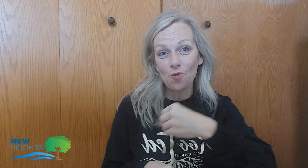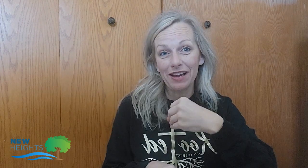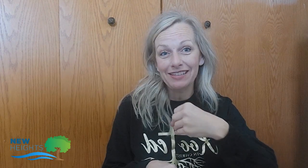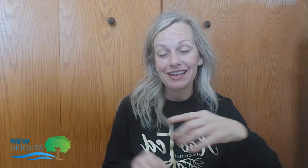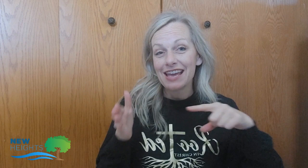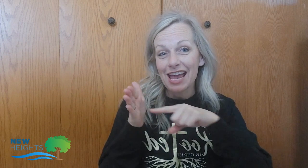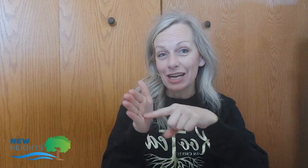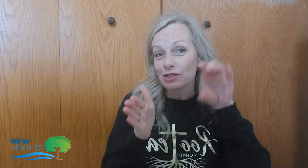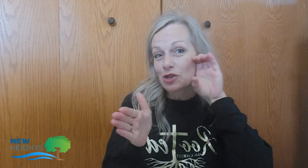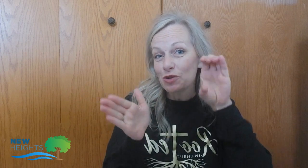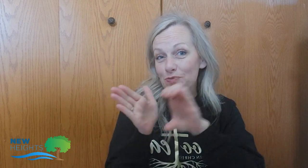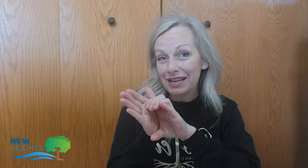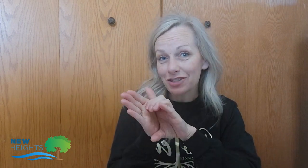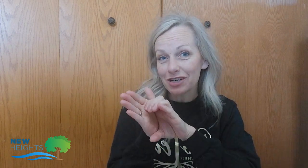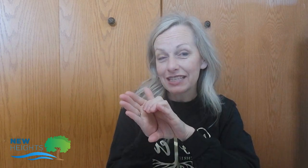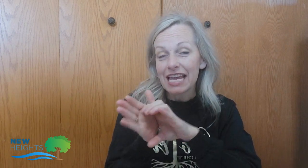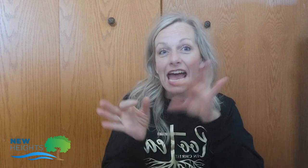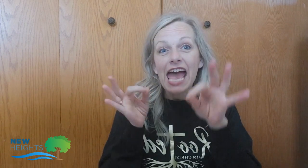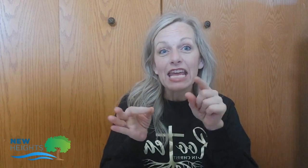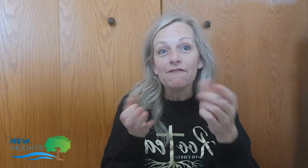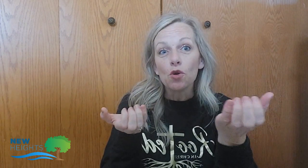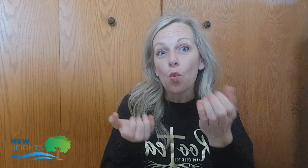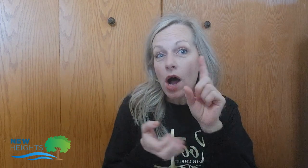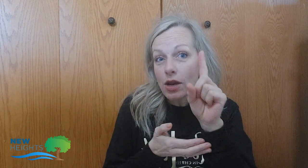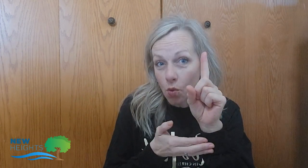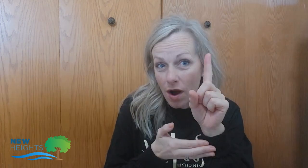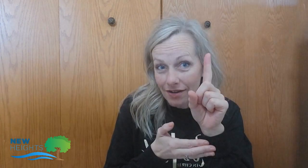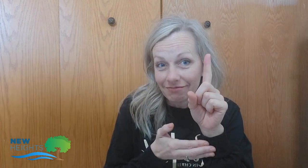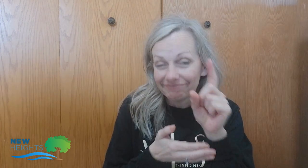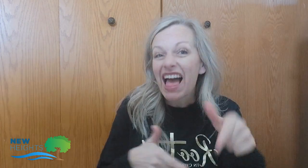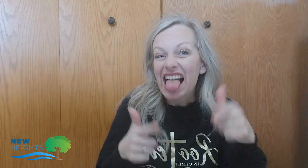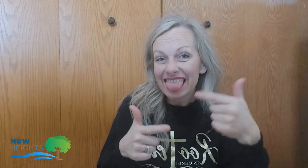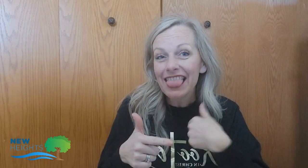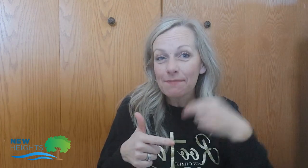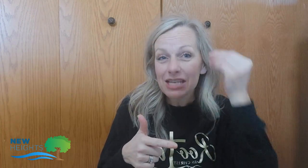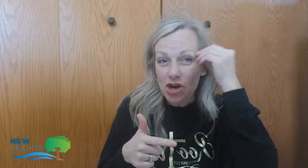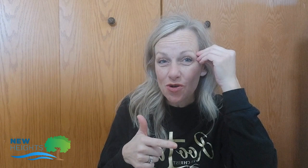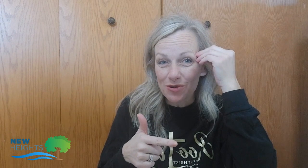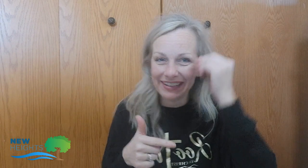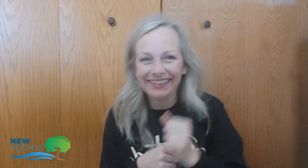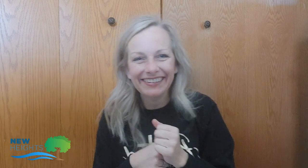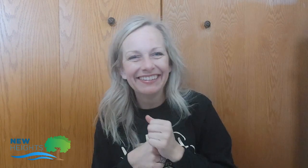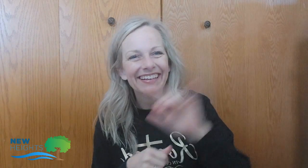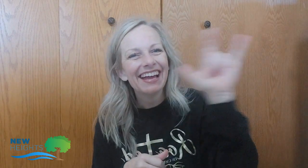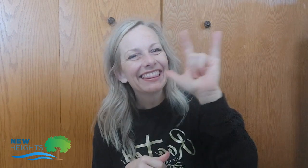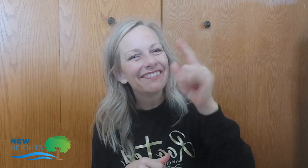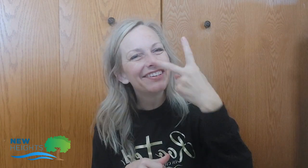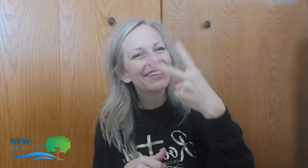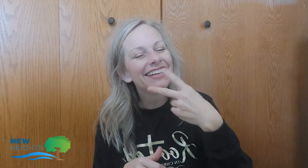white. And I'll show you pictures. And if you want one, let me know. Love you, and I'll